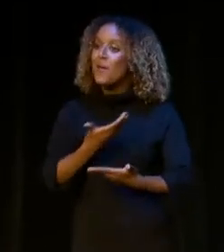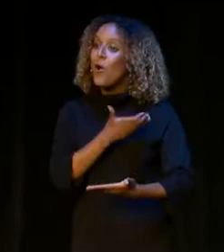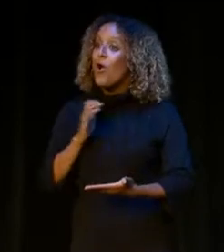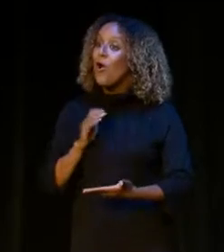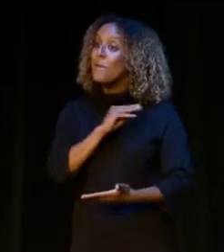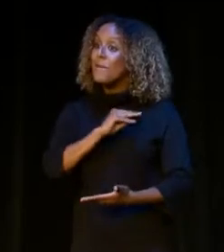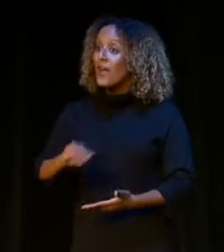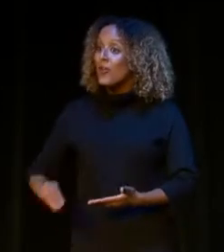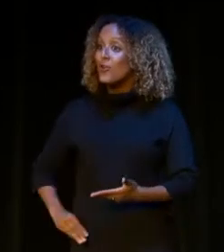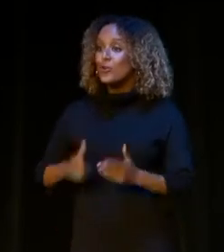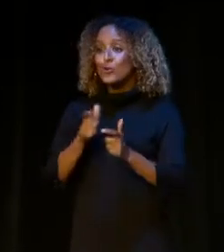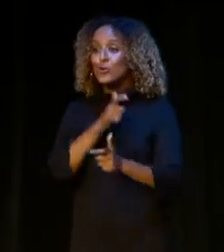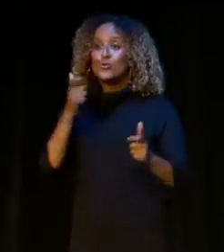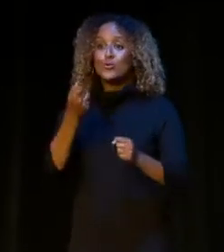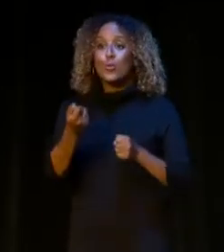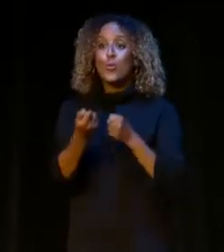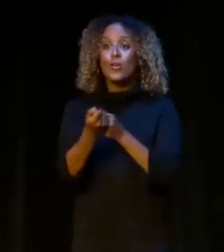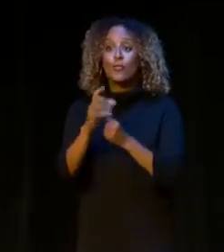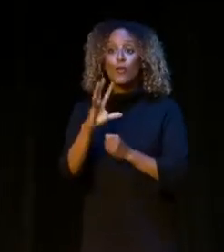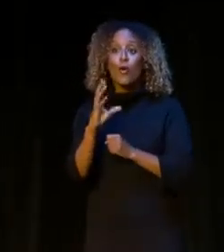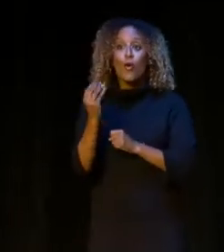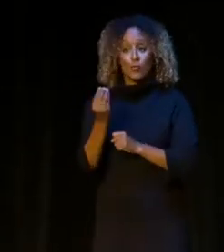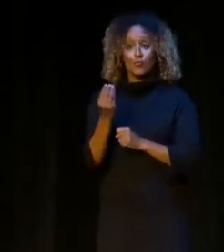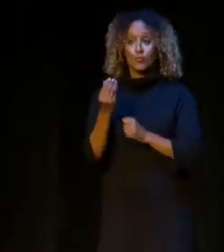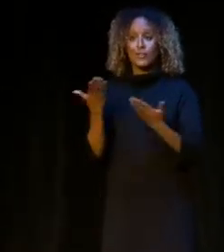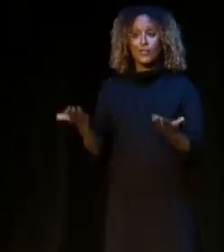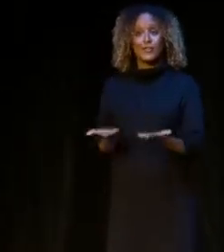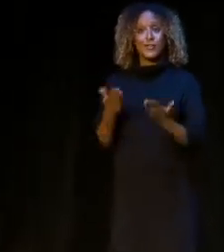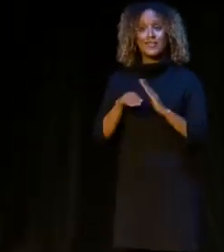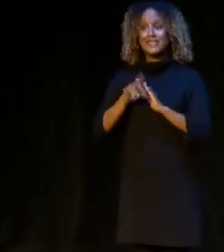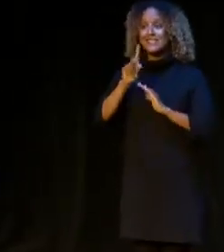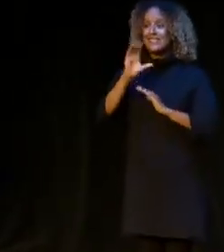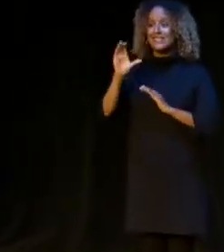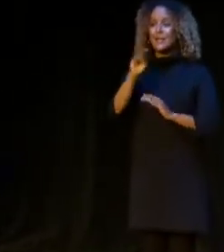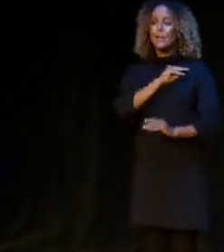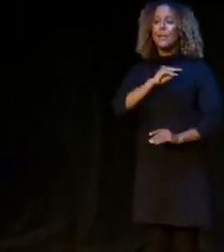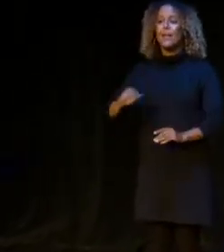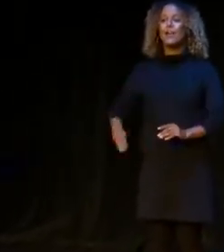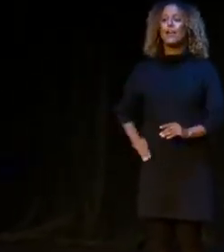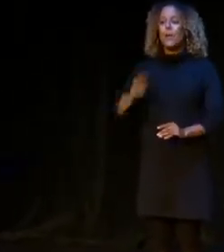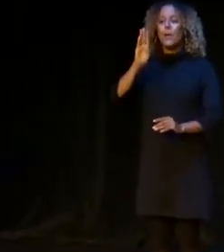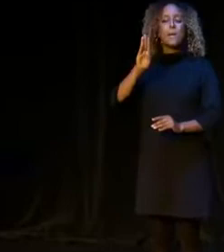our mayor and a huge supporter of the cultural sector in D.C., Mayor Muriel Bowser.